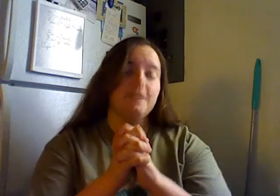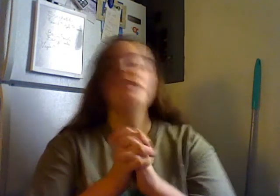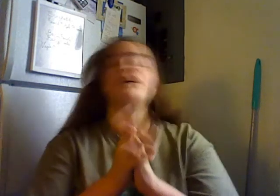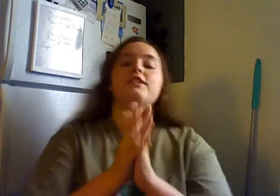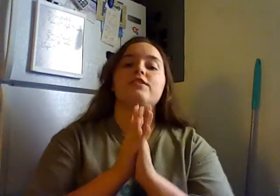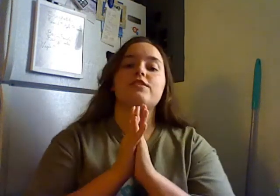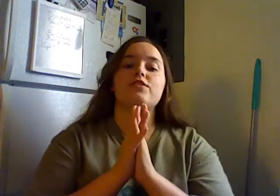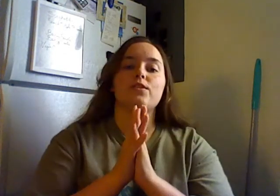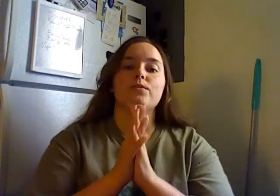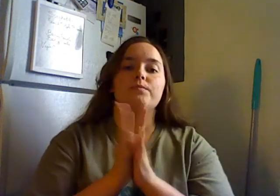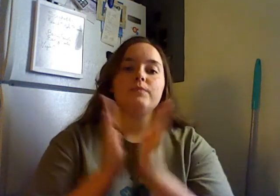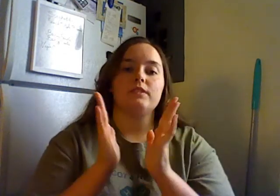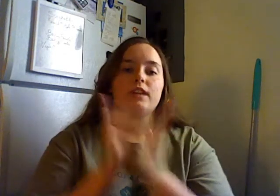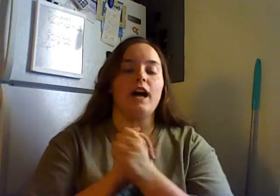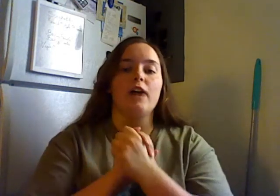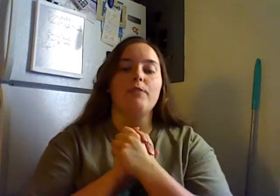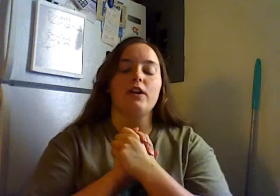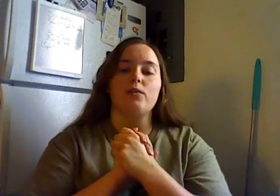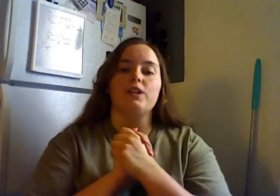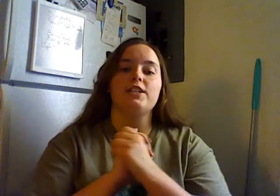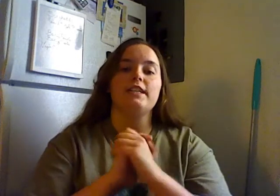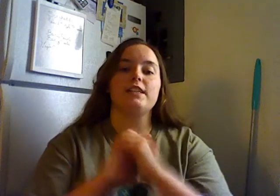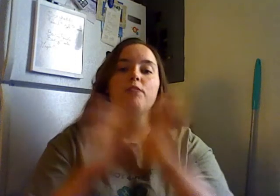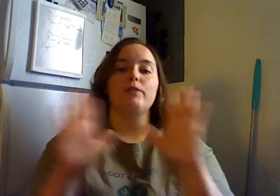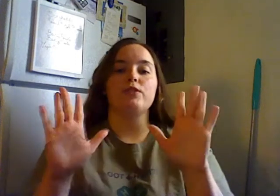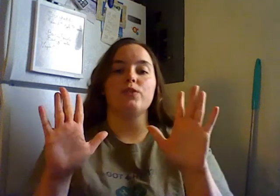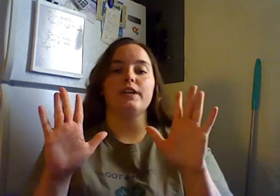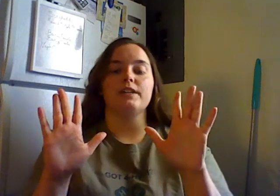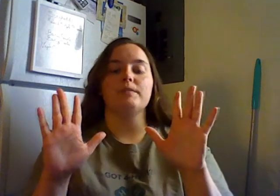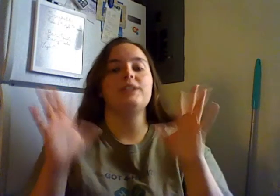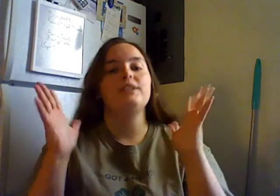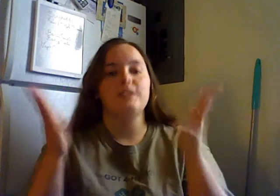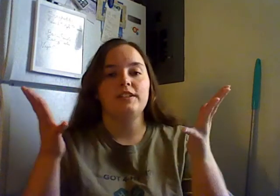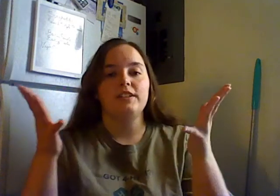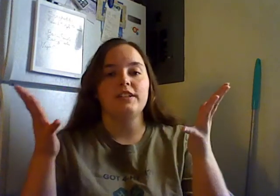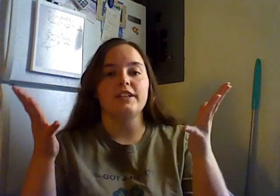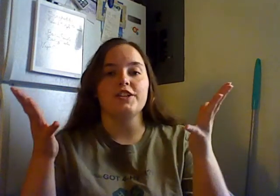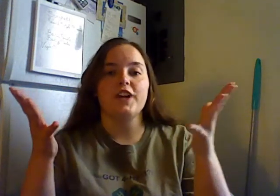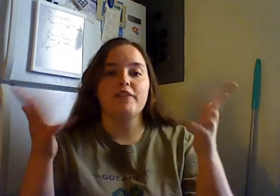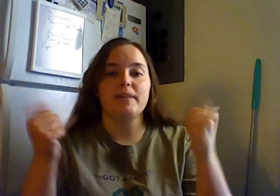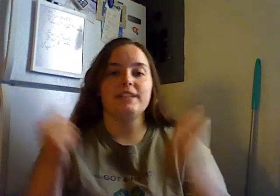So, I hope y'all are watching these. I hope you enjoy them. There's your alphabet.